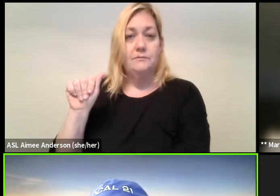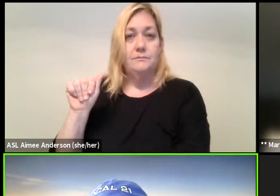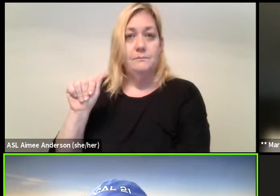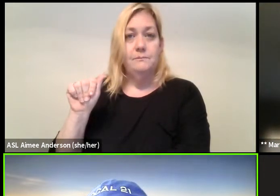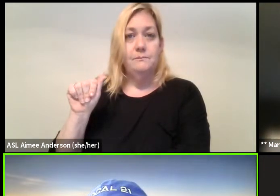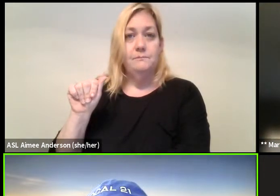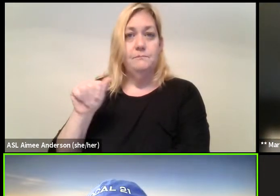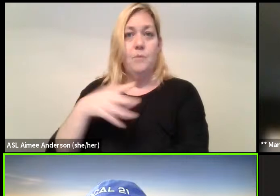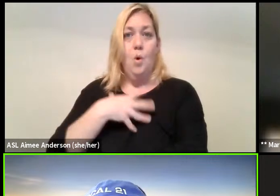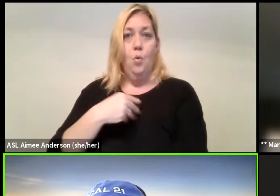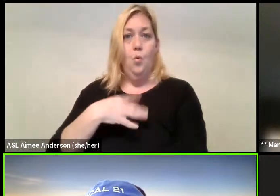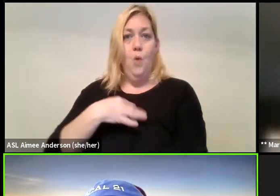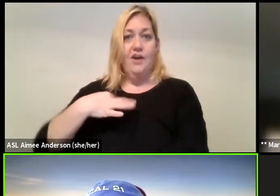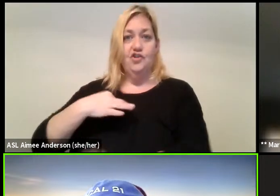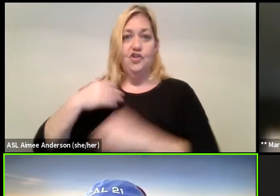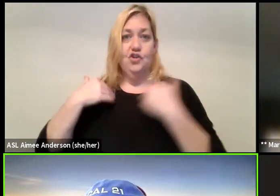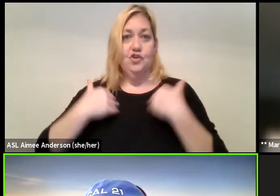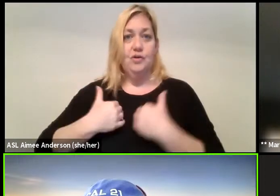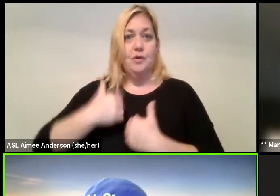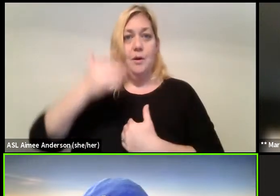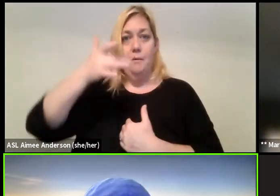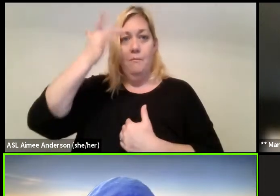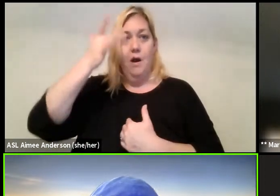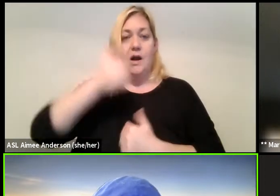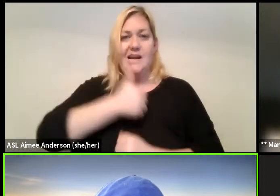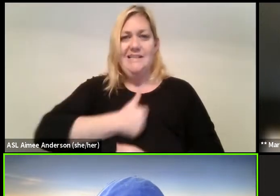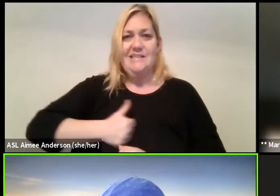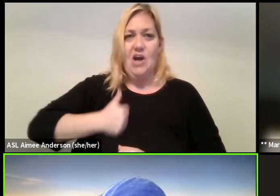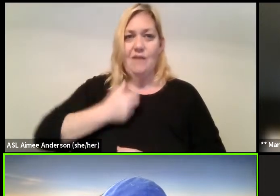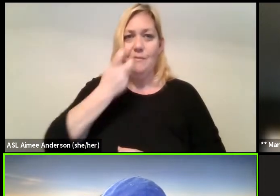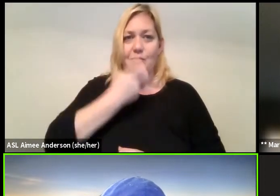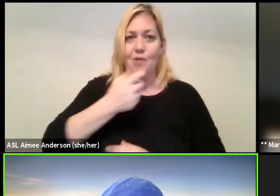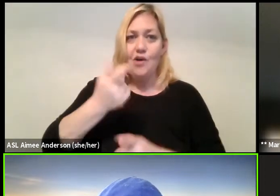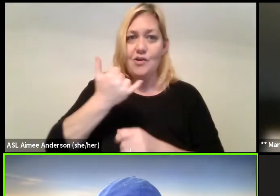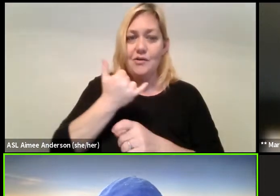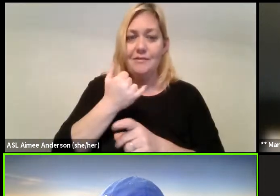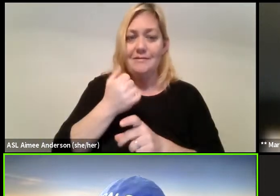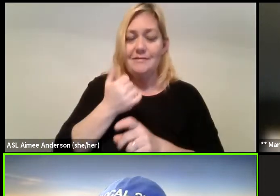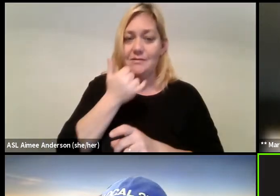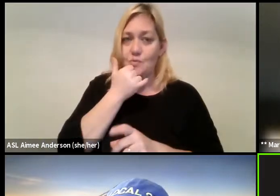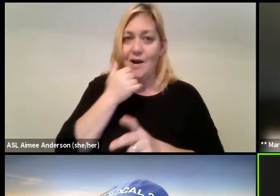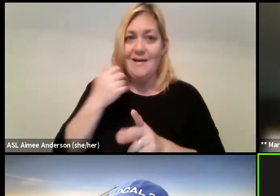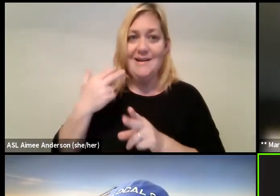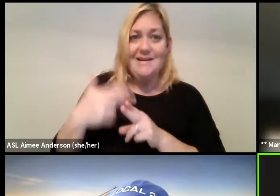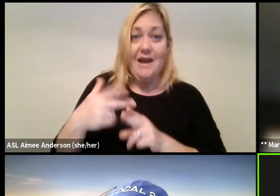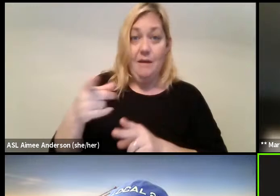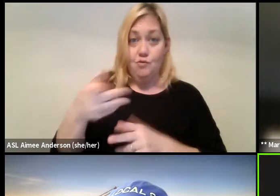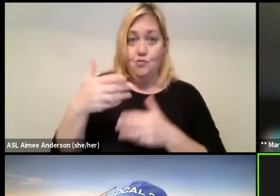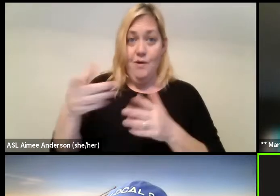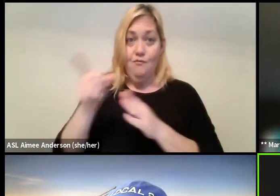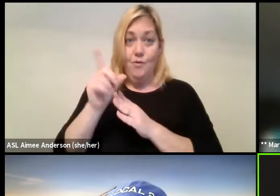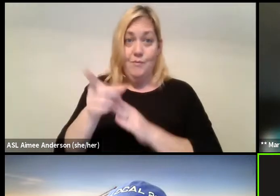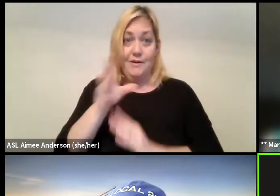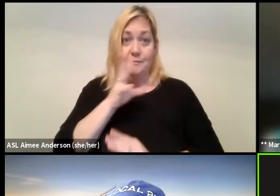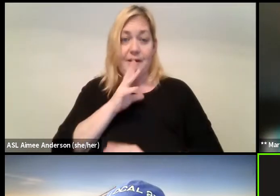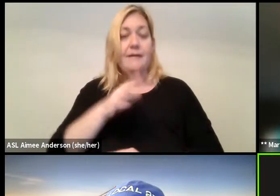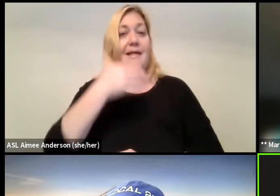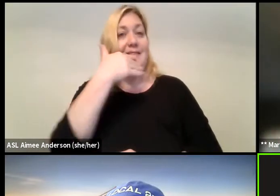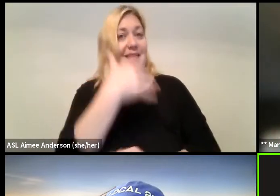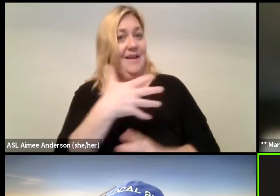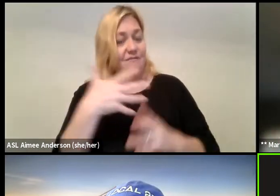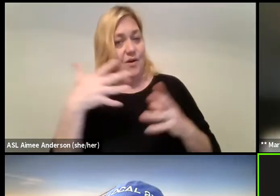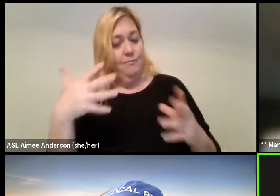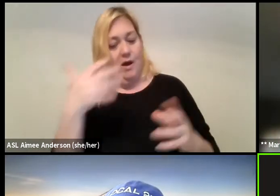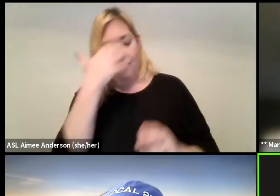Mr. Al-Faqwa, sorry if I mispronounce it. You have a minute to speak. All right. Thank you very much, Mr. Chair. I